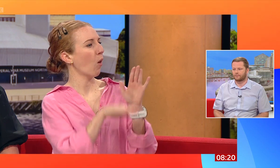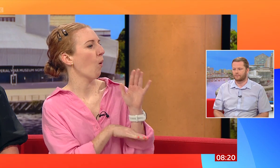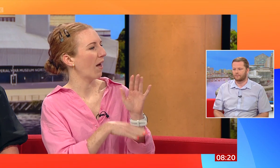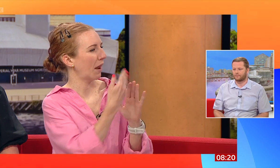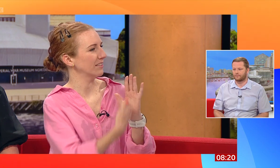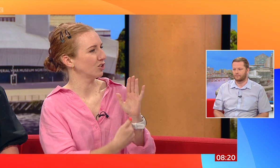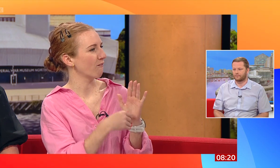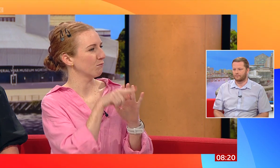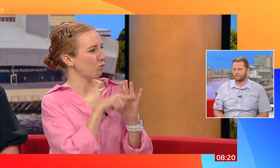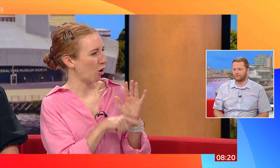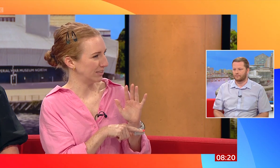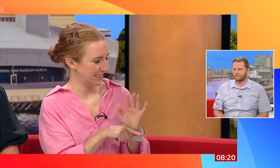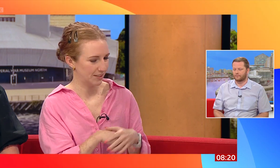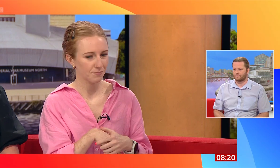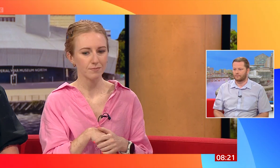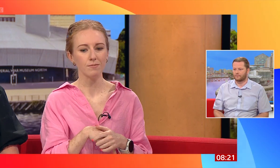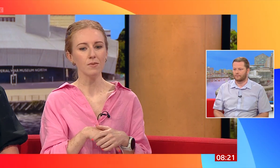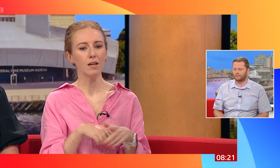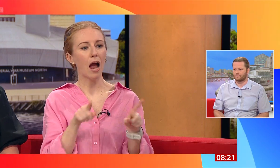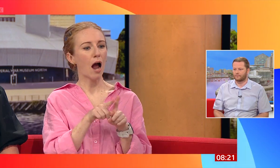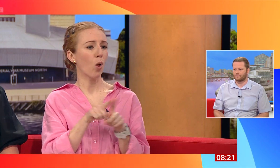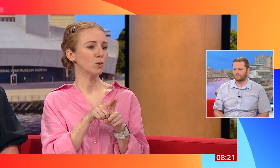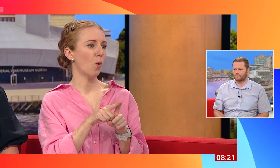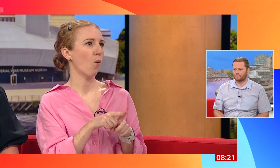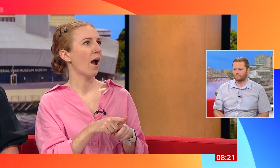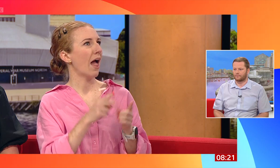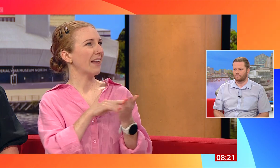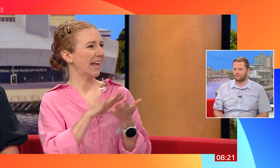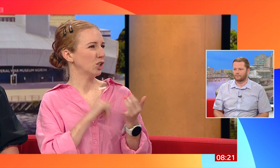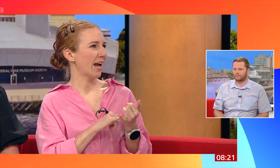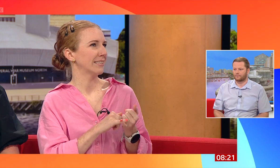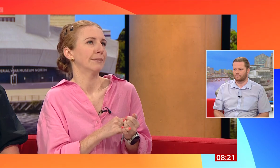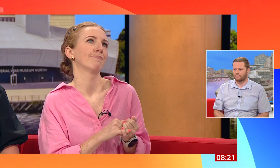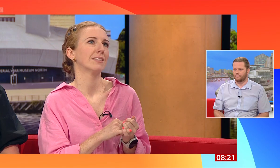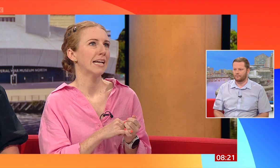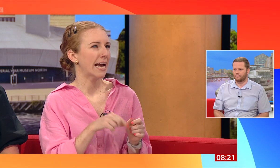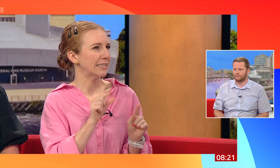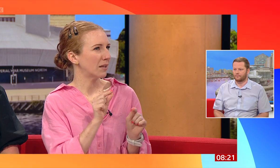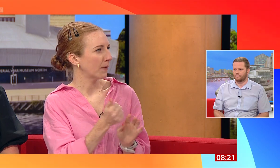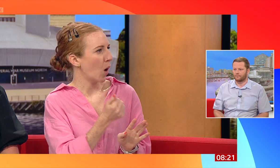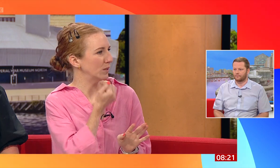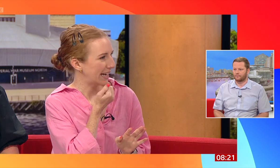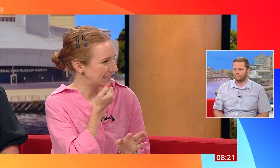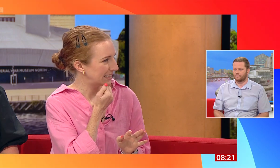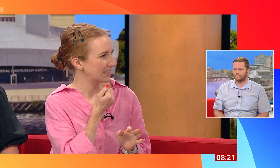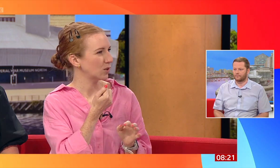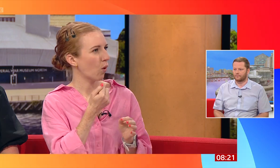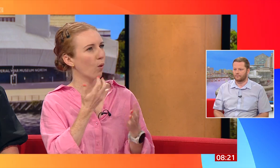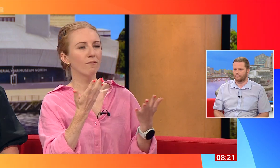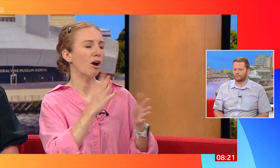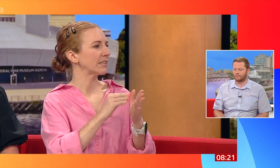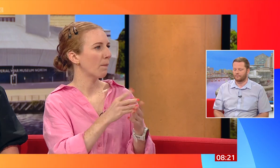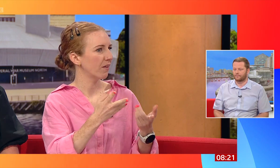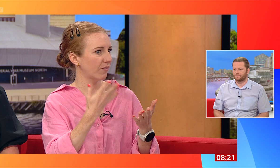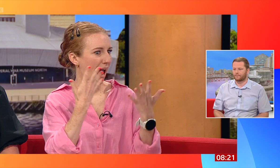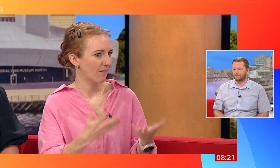up. So they become at the bottom of priority lists. So the NHS is a bit